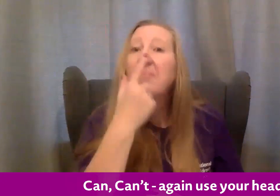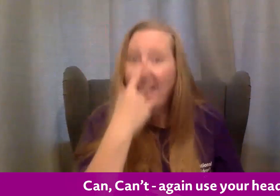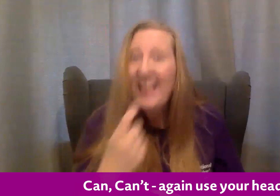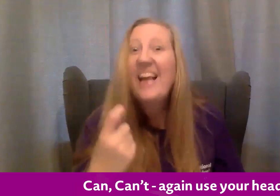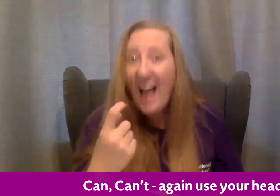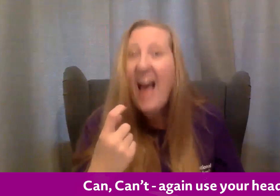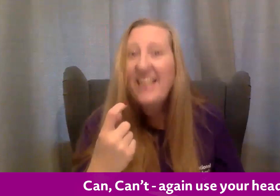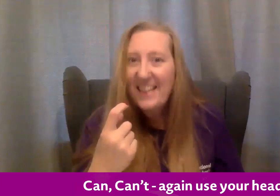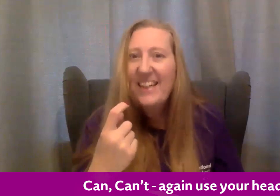Can.